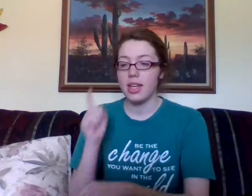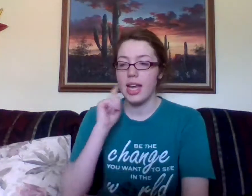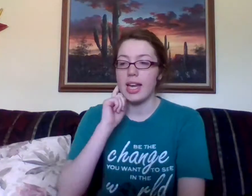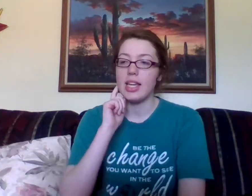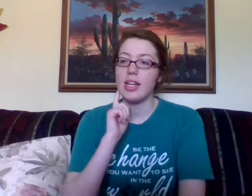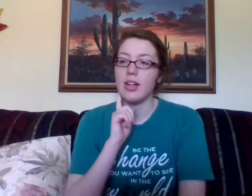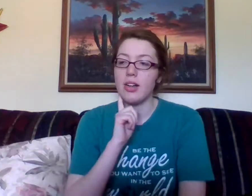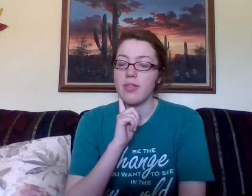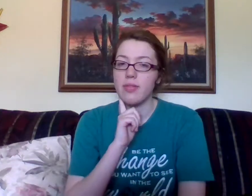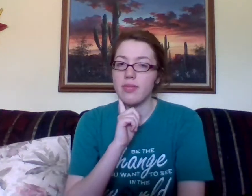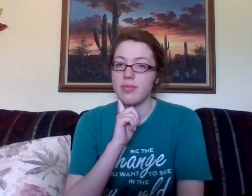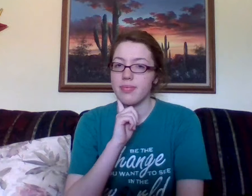can't hear,